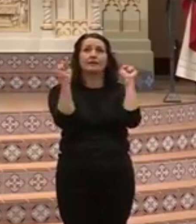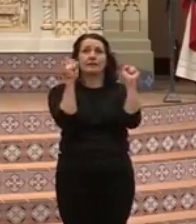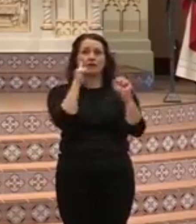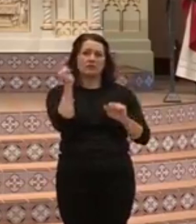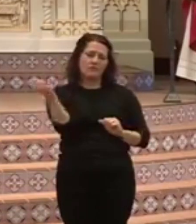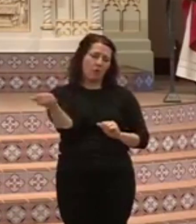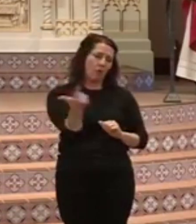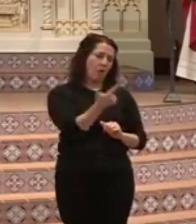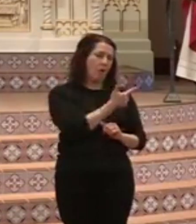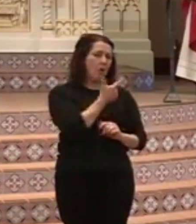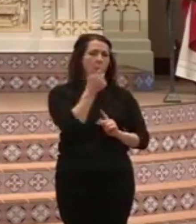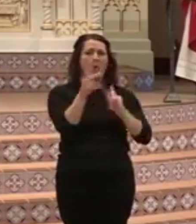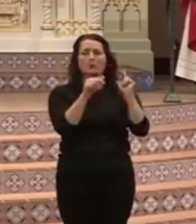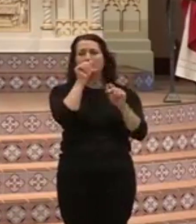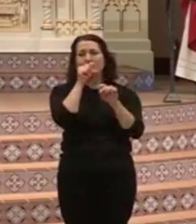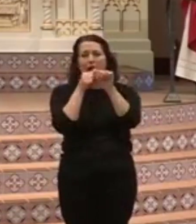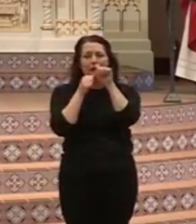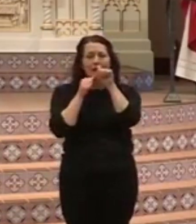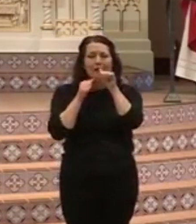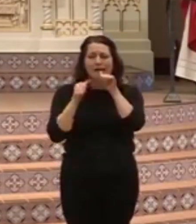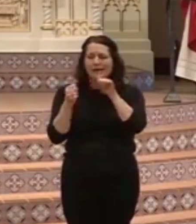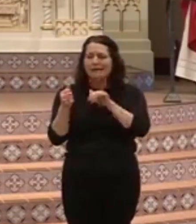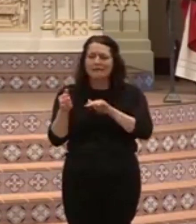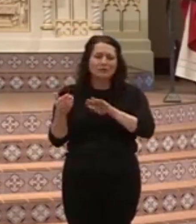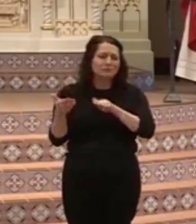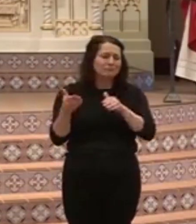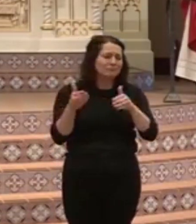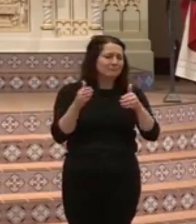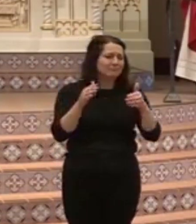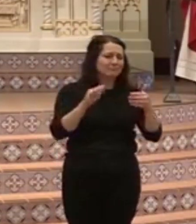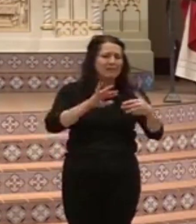the victims who have